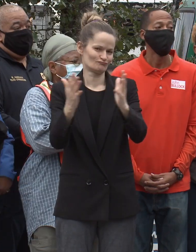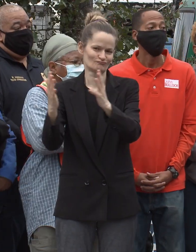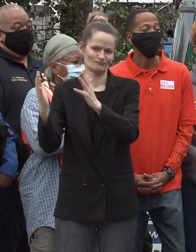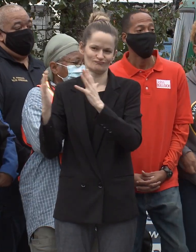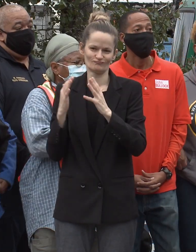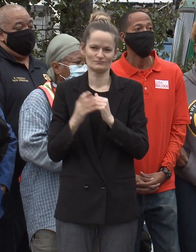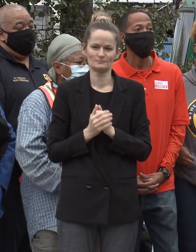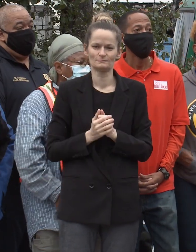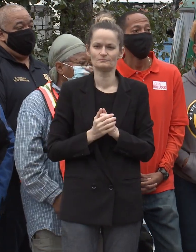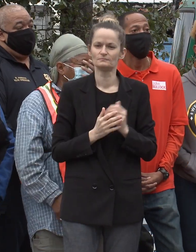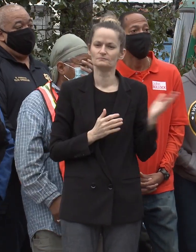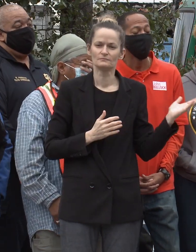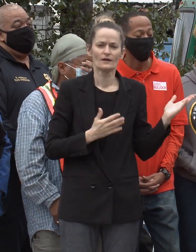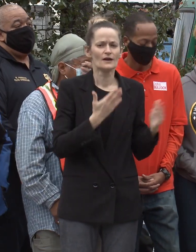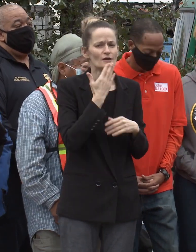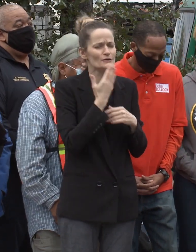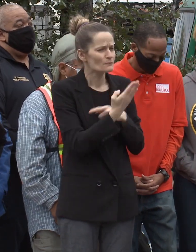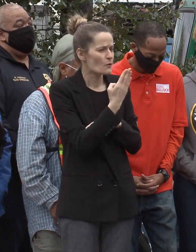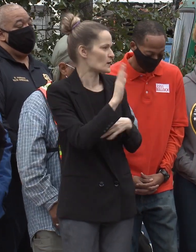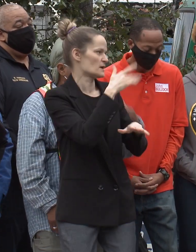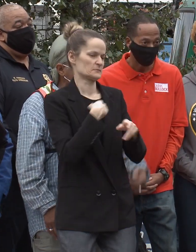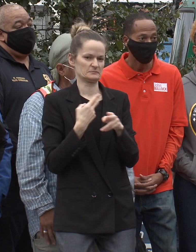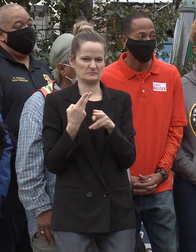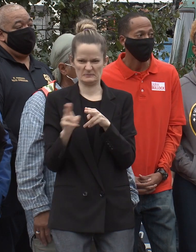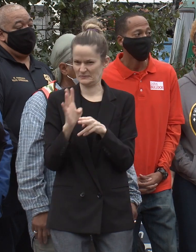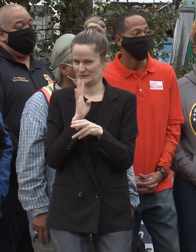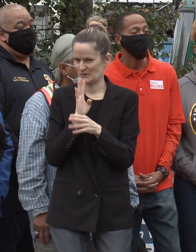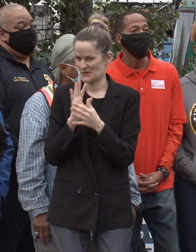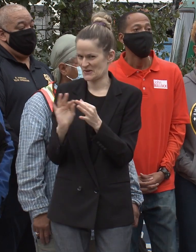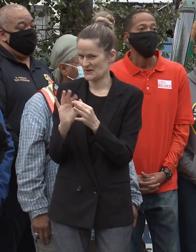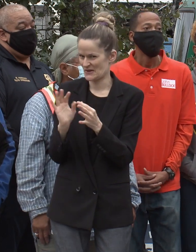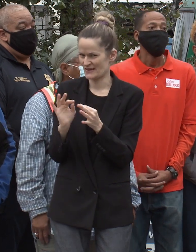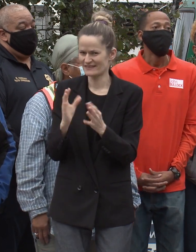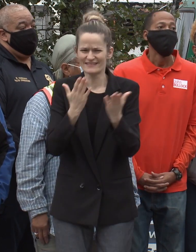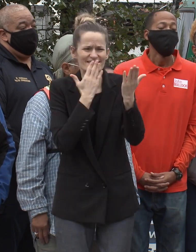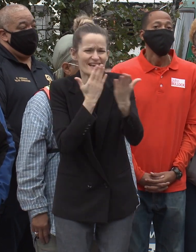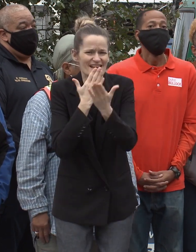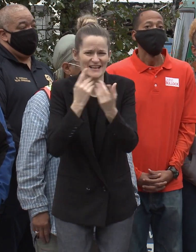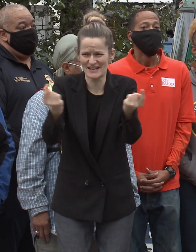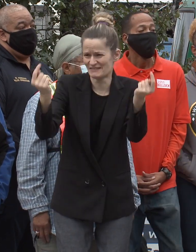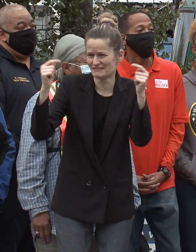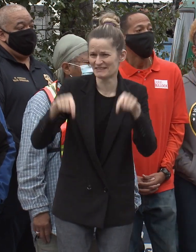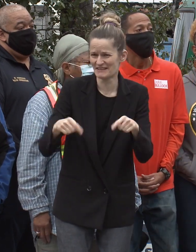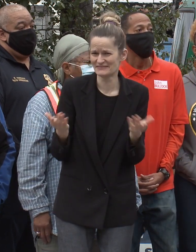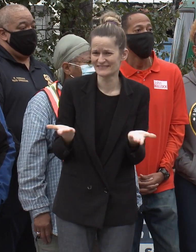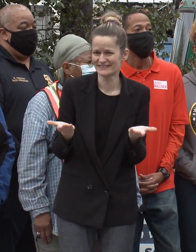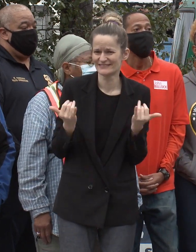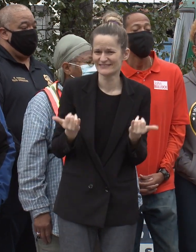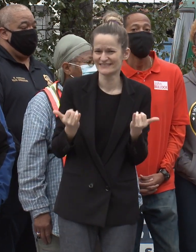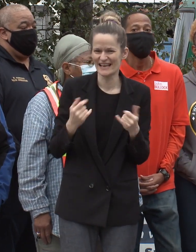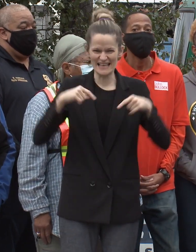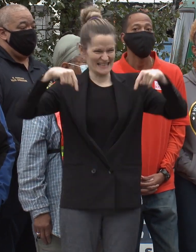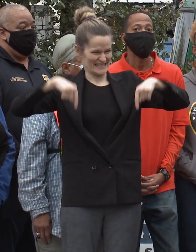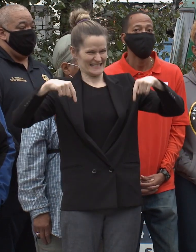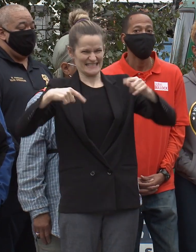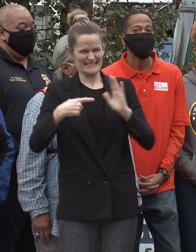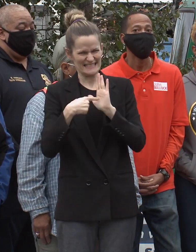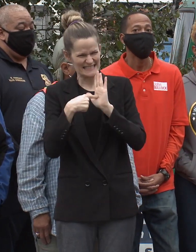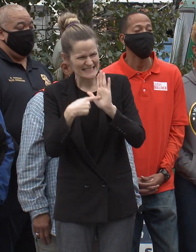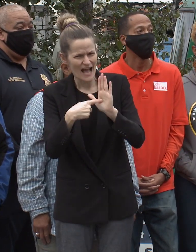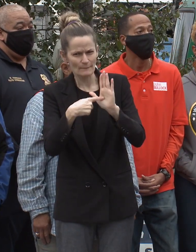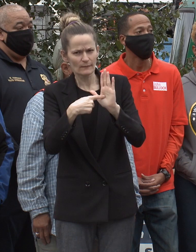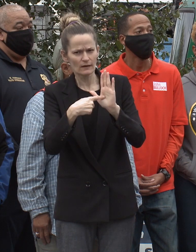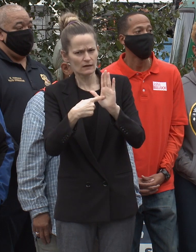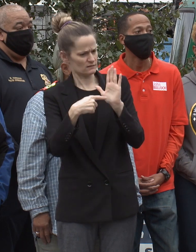Good morning. I won't be before you long, but I just want to thank everyone for being here today, and the fact that this is an example of how the city